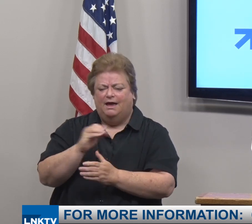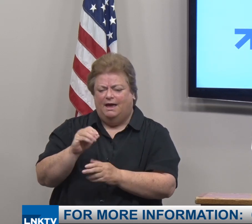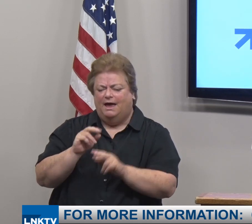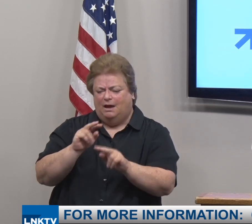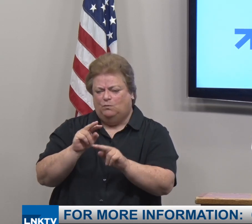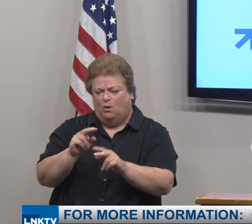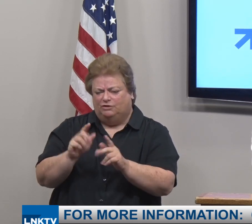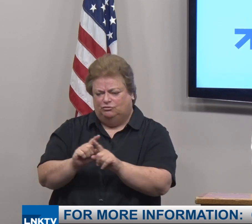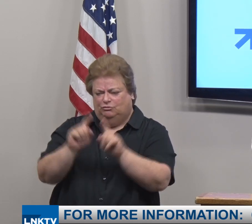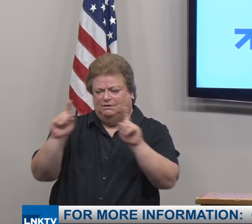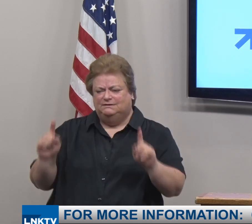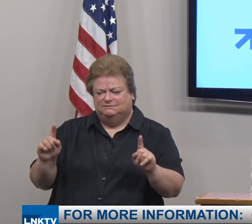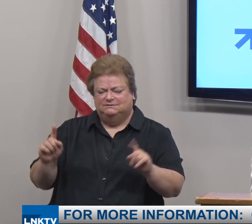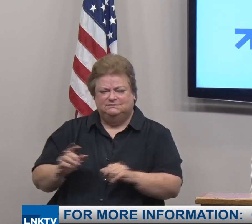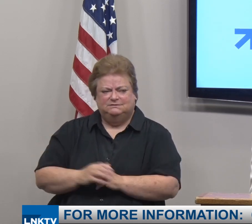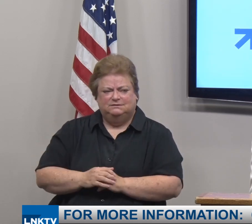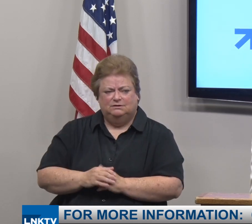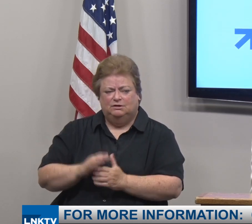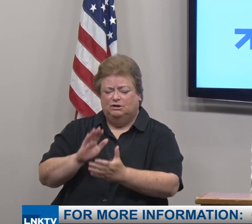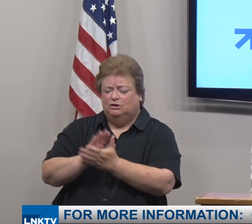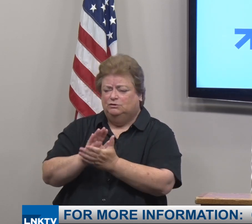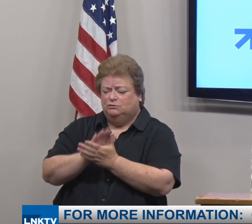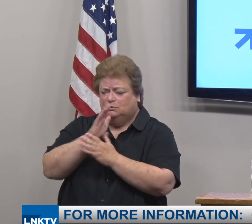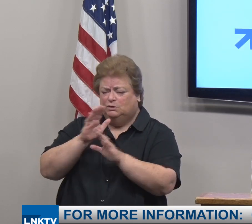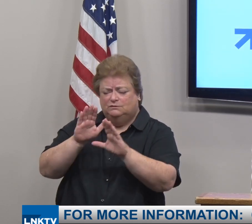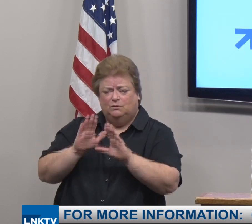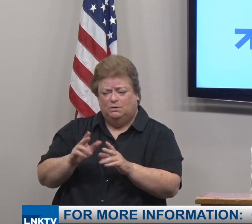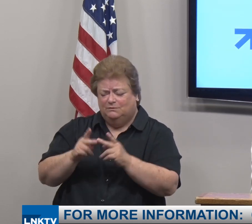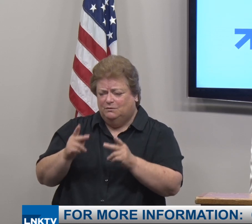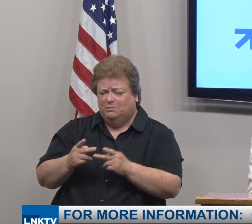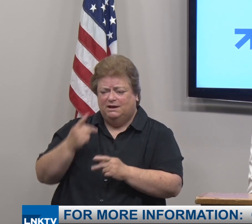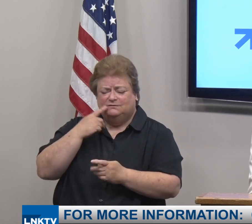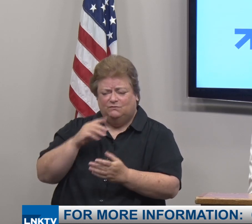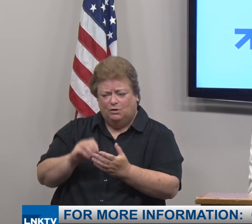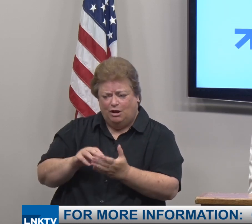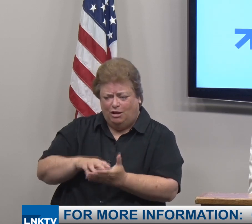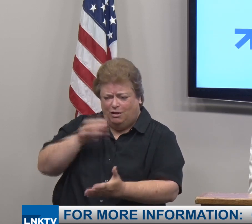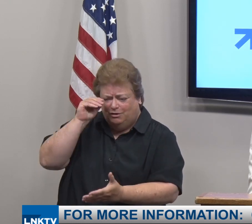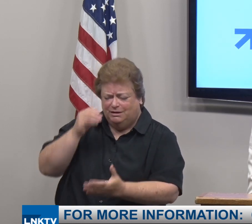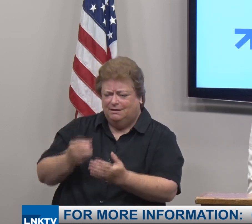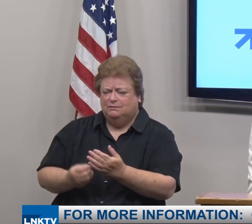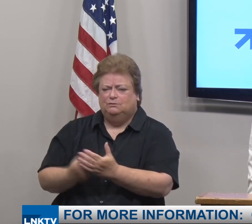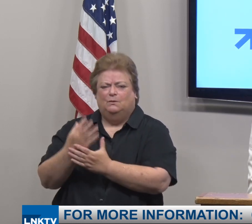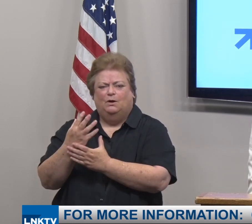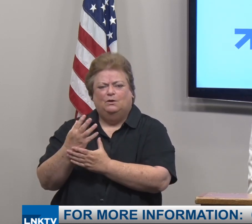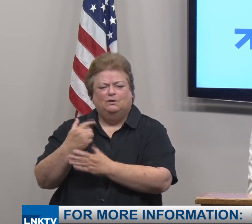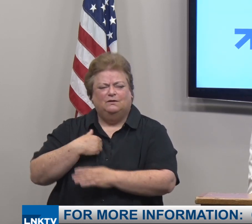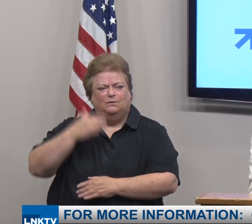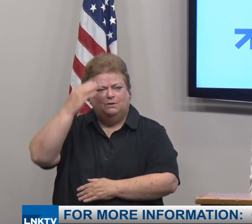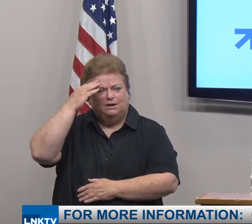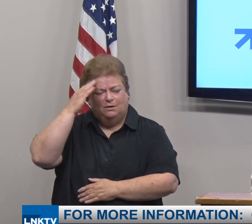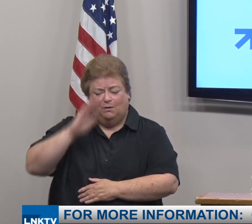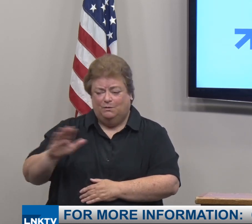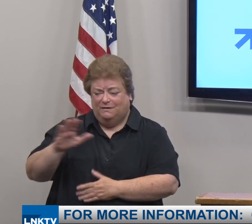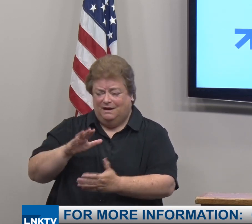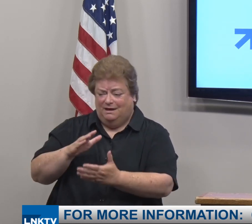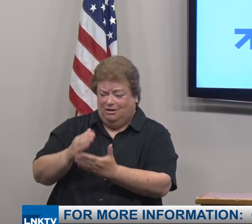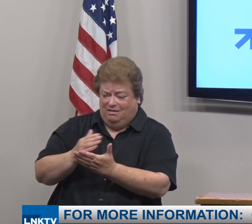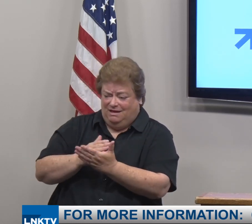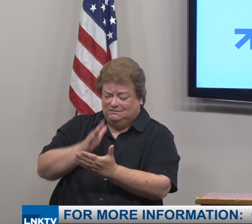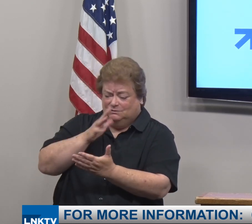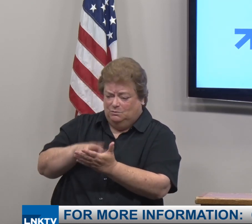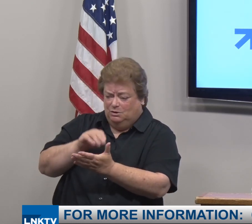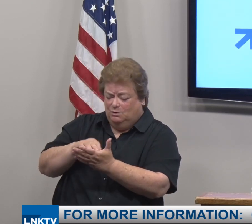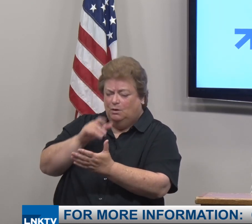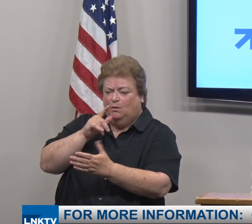watching their distance. School is a wonderful place for learning and growth, and we know how the lessons they learn will affect the rest of